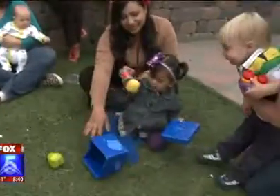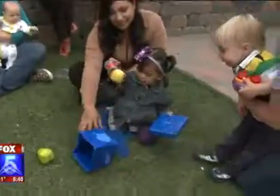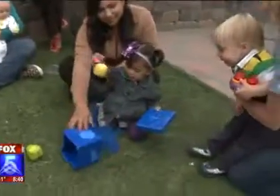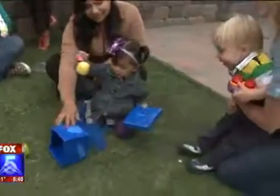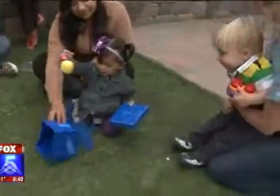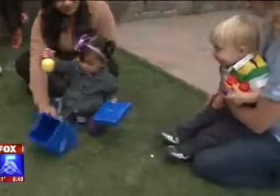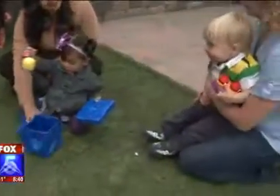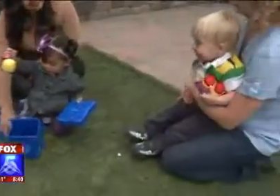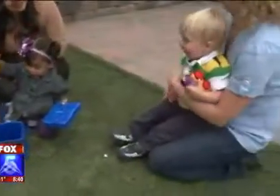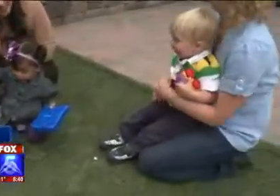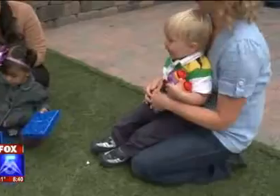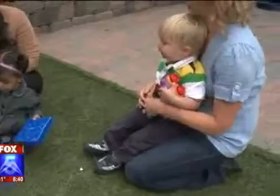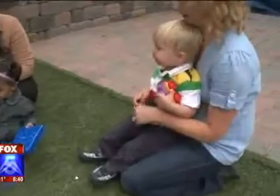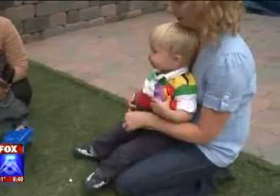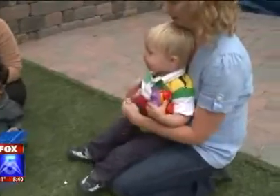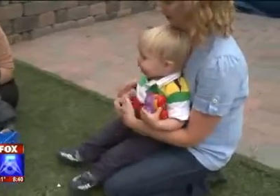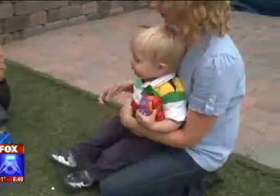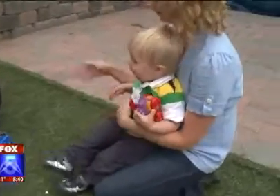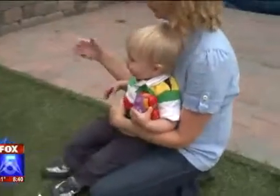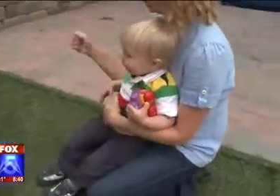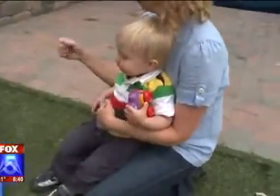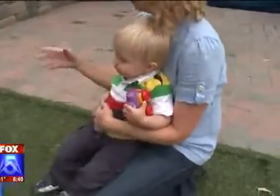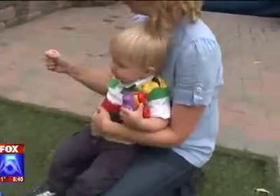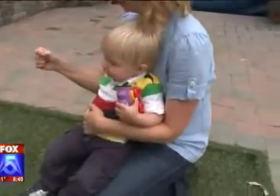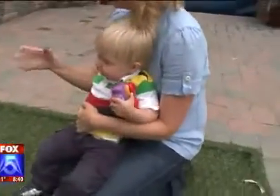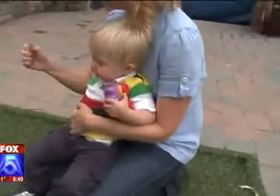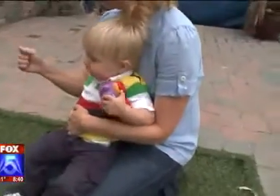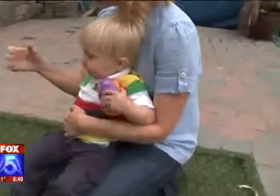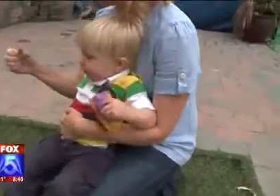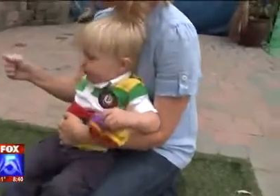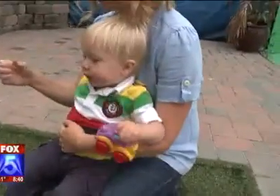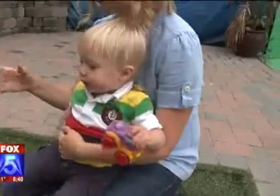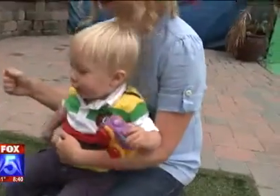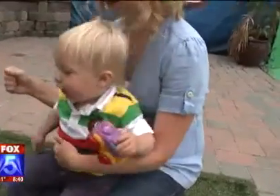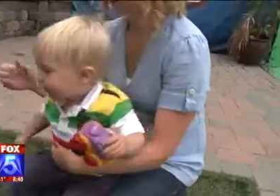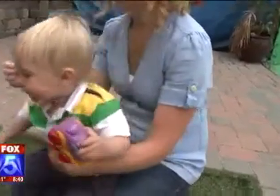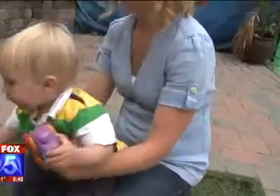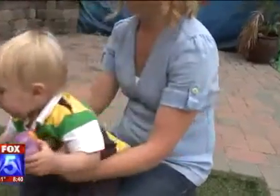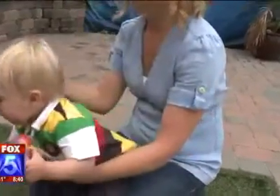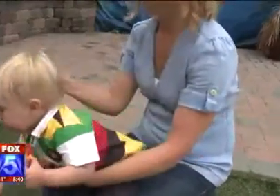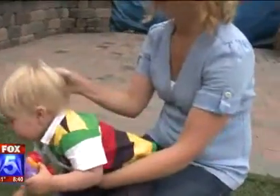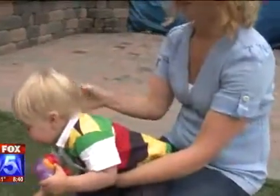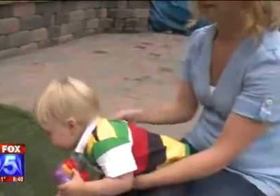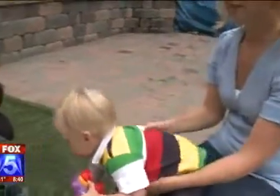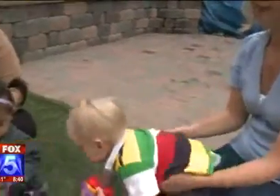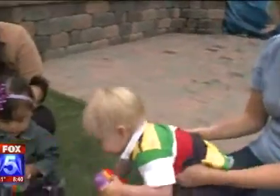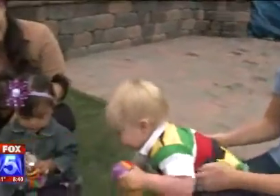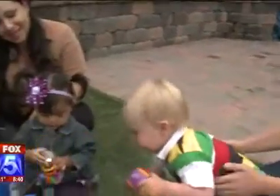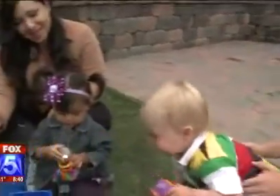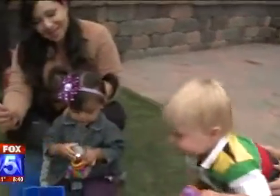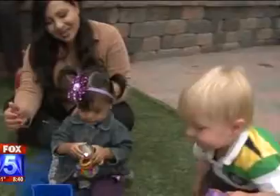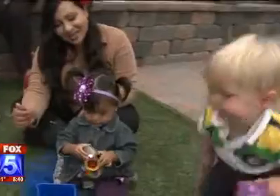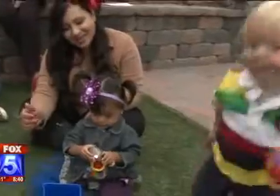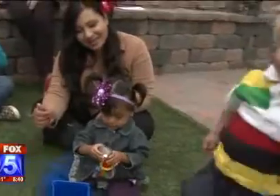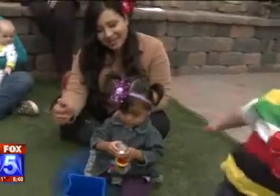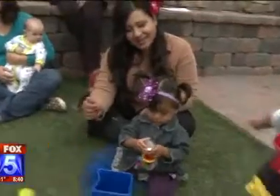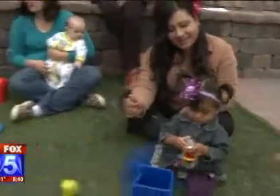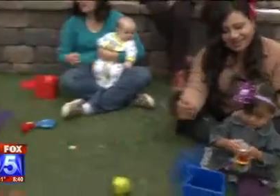they go up to mom and they just yes. start... And they just start going... Yes. It's better than them pulling at your bra. Oh, my God. She got it. Good job, Abby.